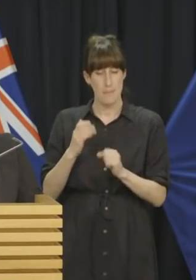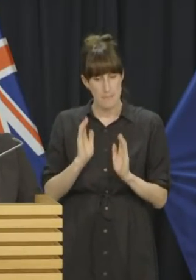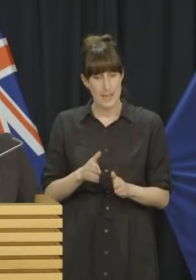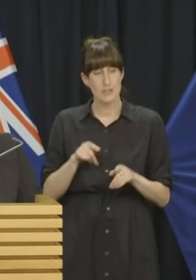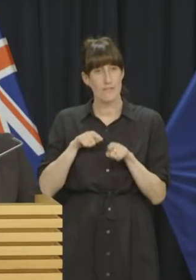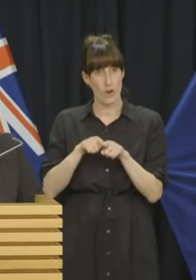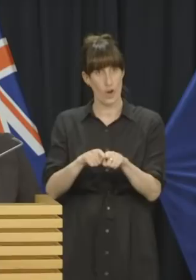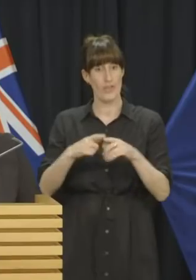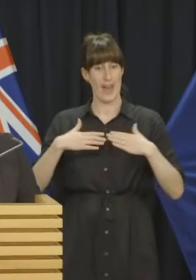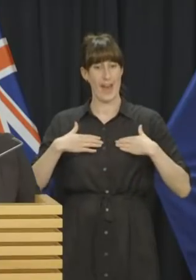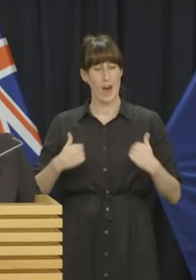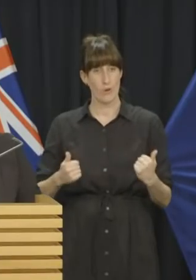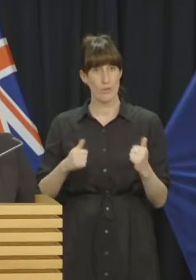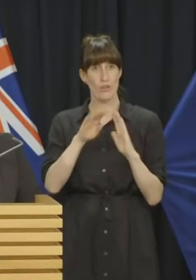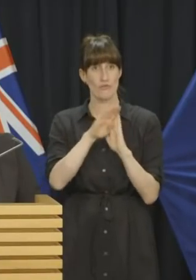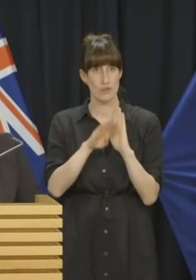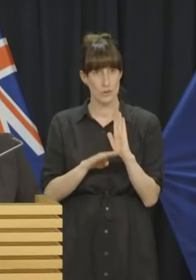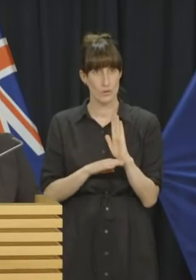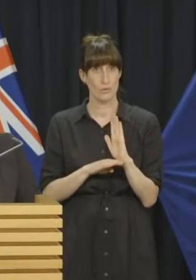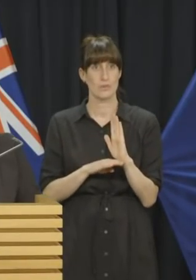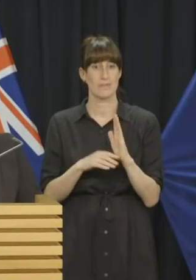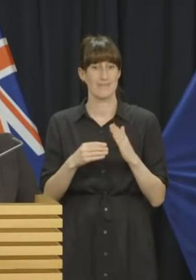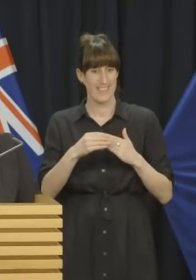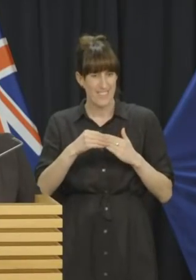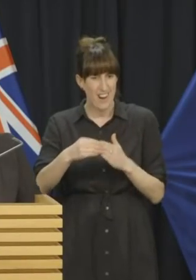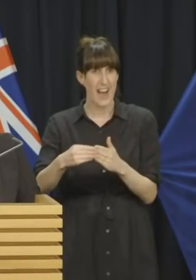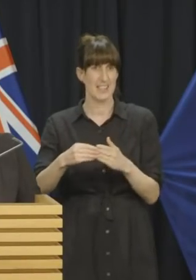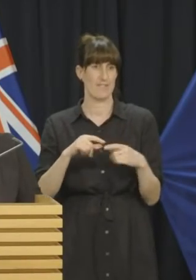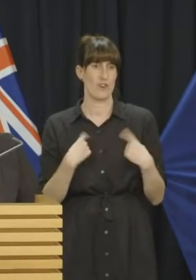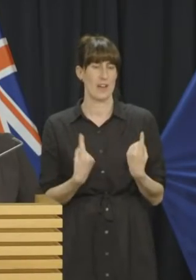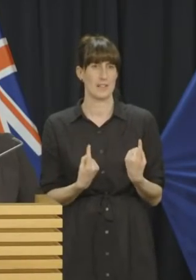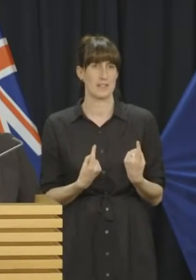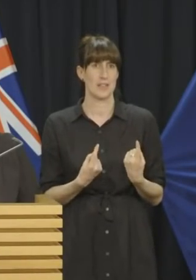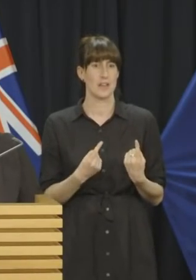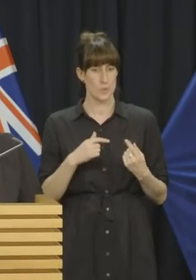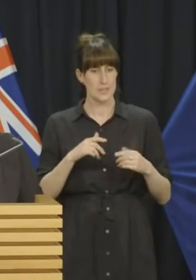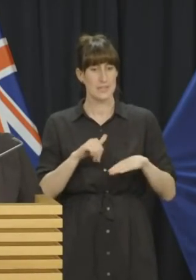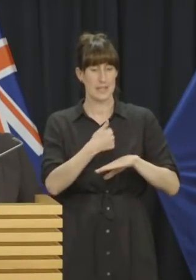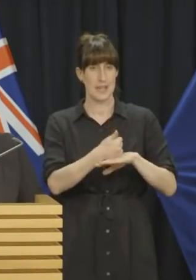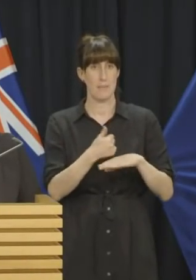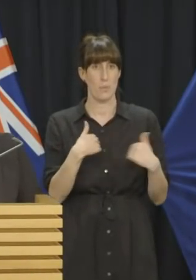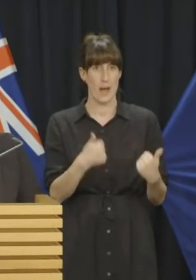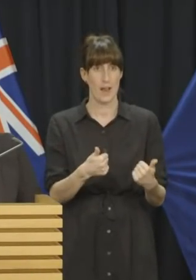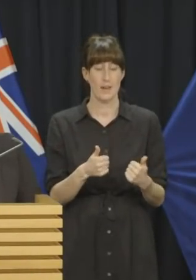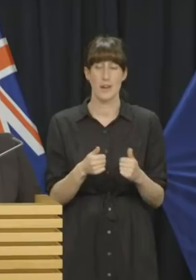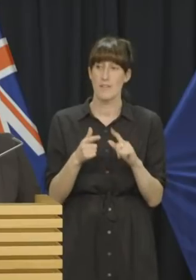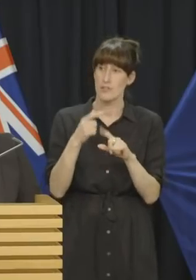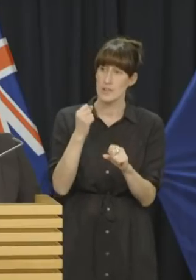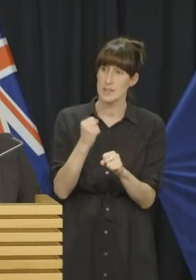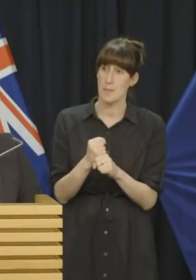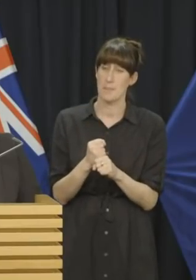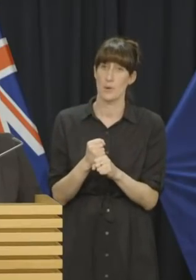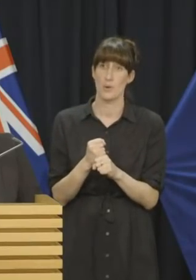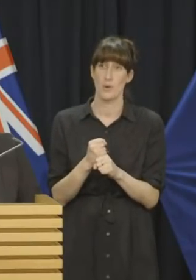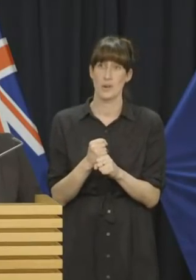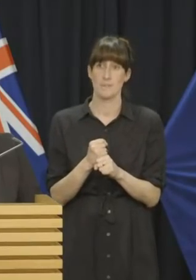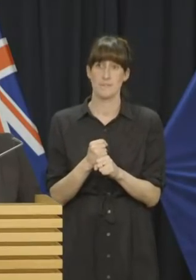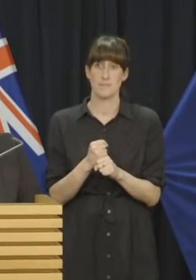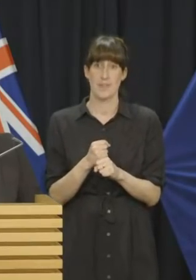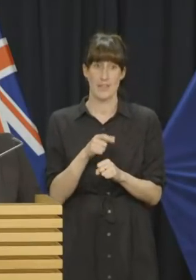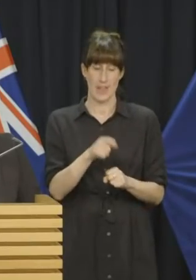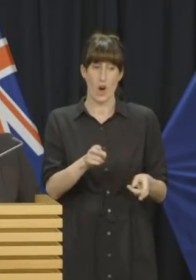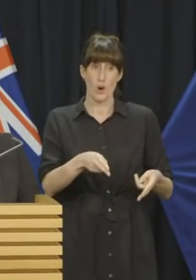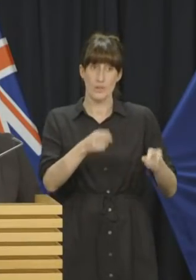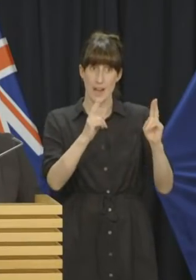around the kinds of facilities that are set up well to do that. And examples of what needs to be in place at